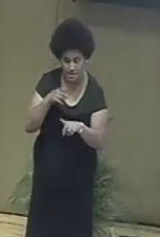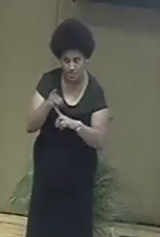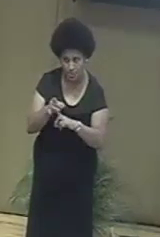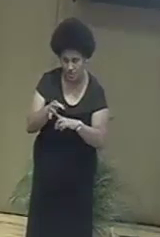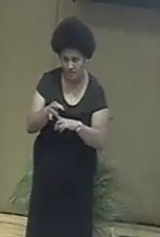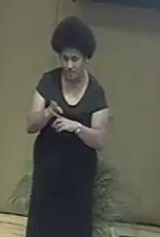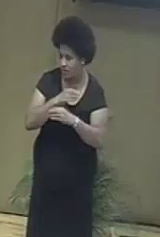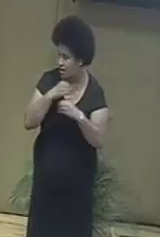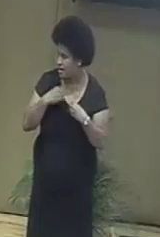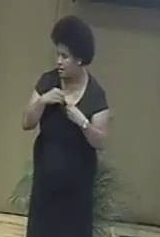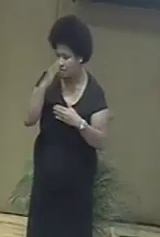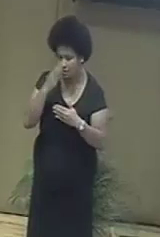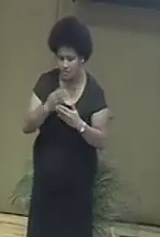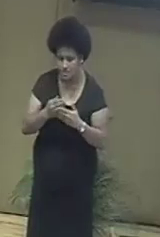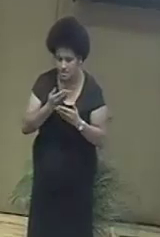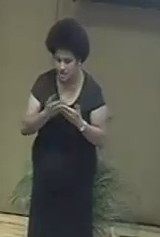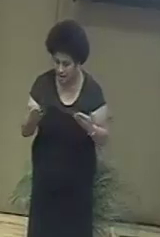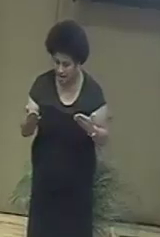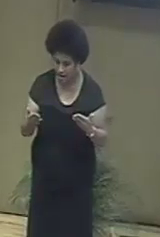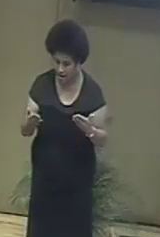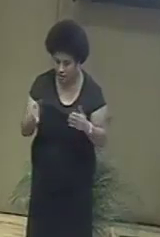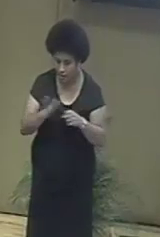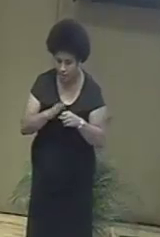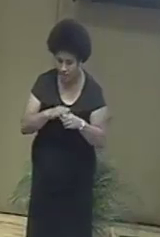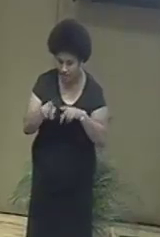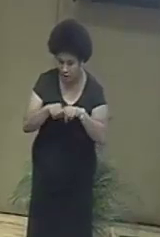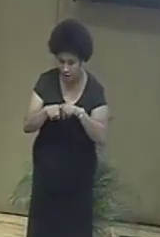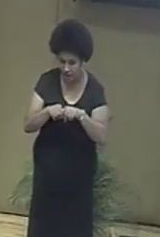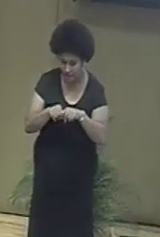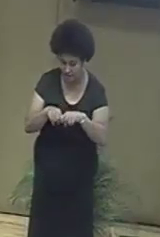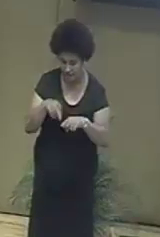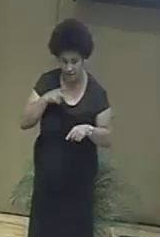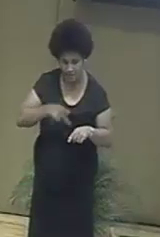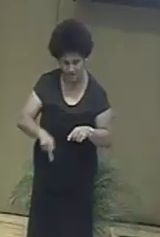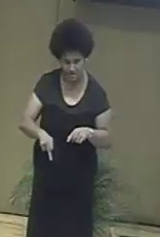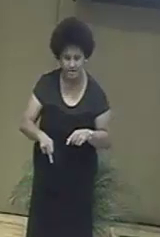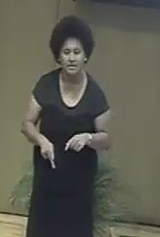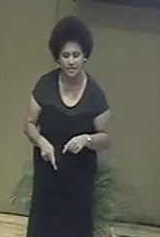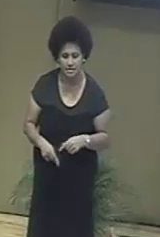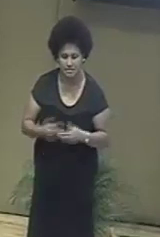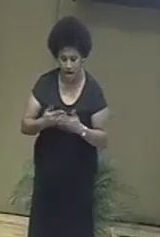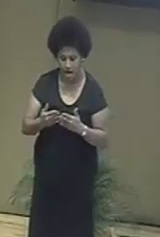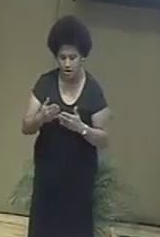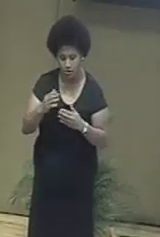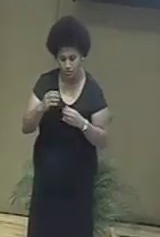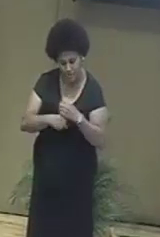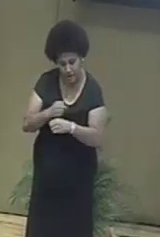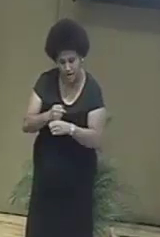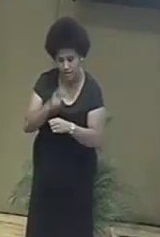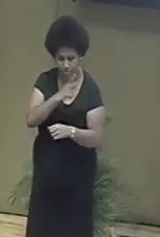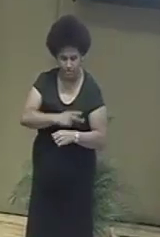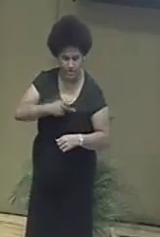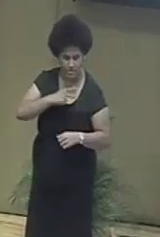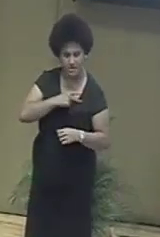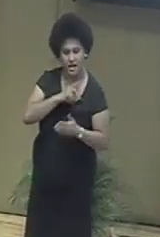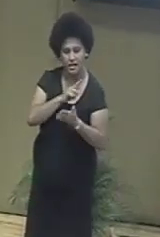really where it's at for our students, particularly in the online space, how they can personalise the learning journey to where they're going to be as professionals going